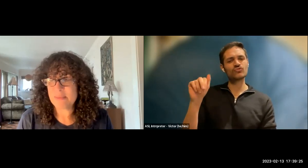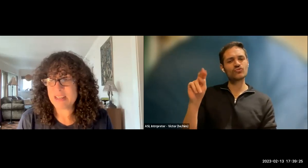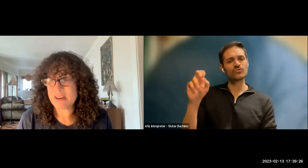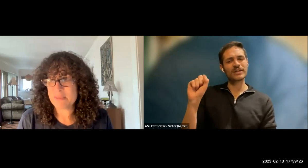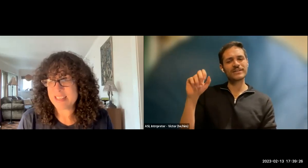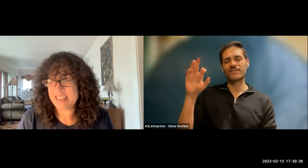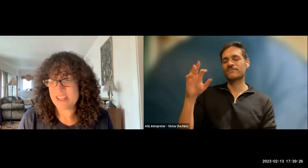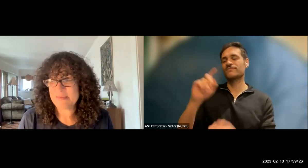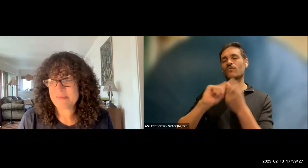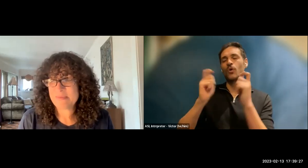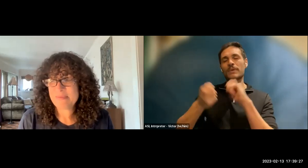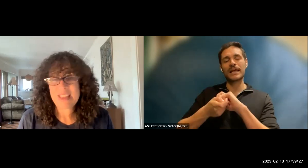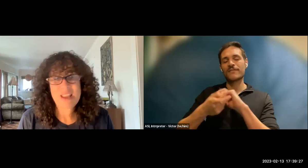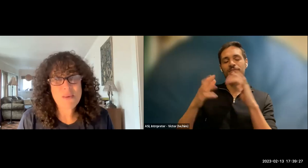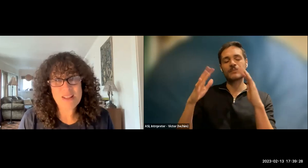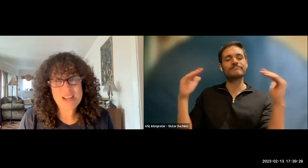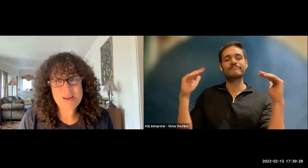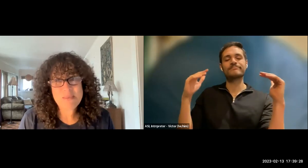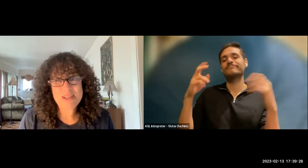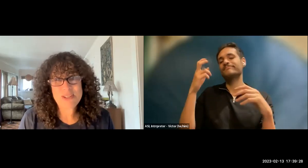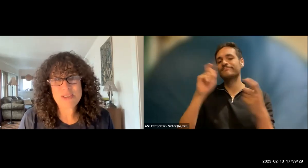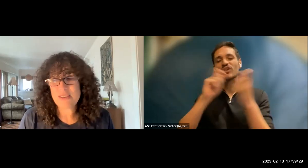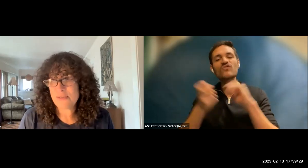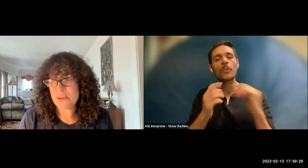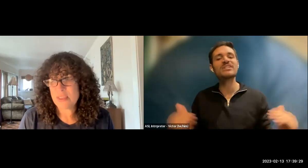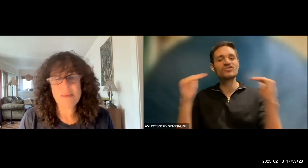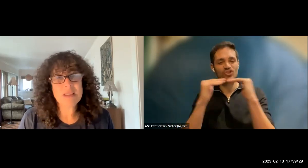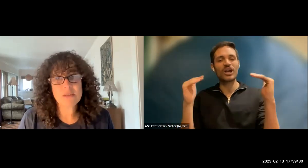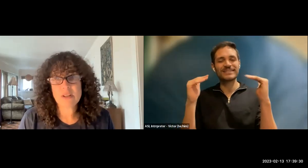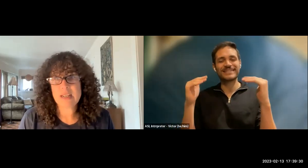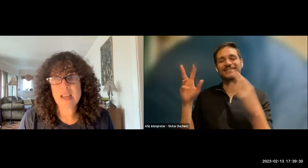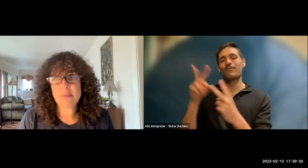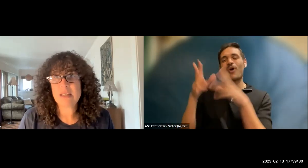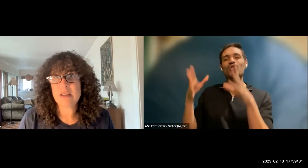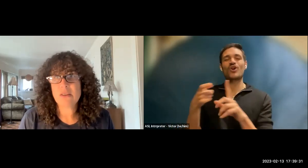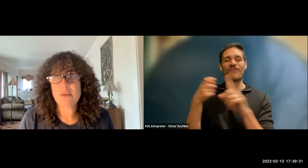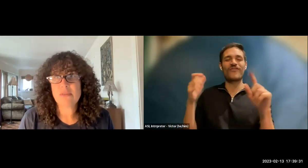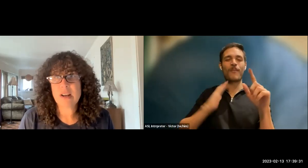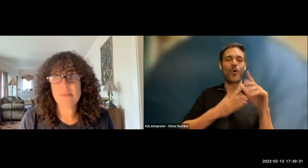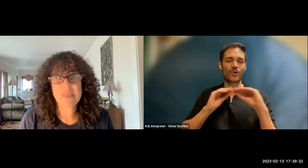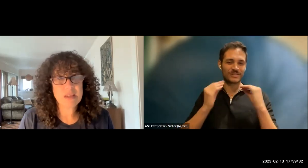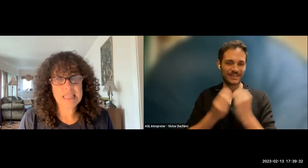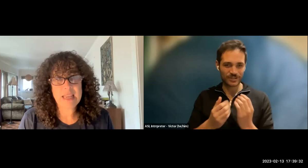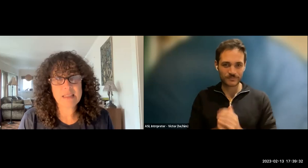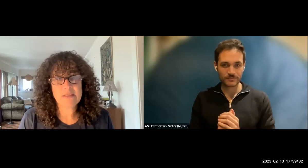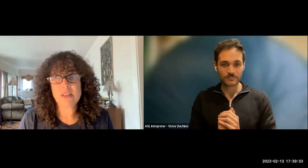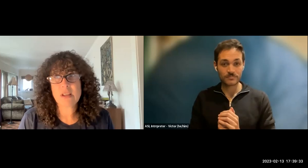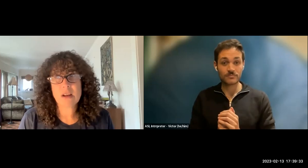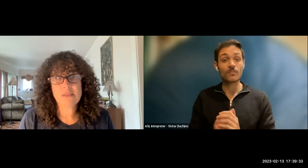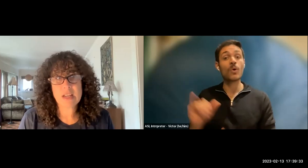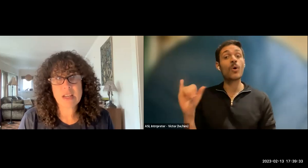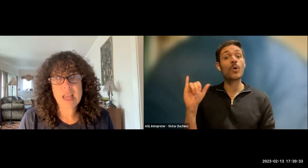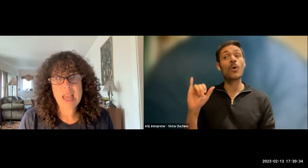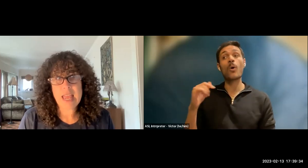at Interrupting Criminalization. Welcome to the fourth. I'm also, coming to you from the lands of